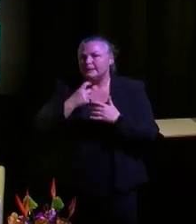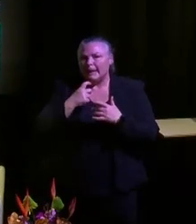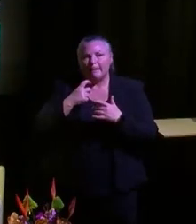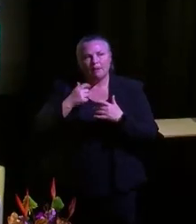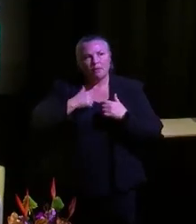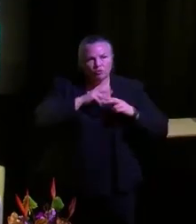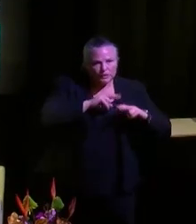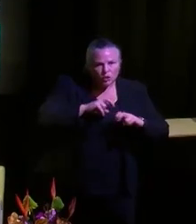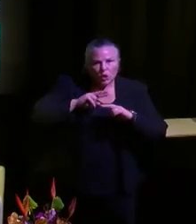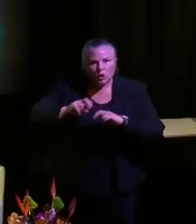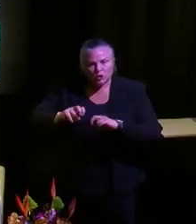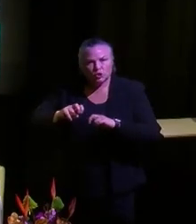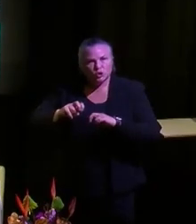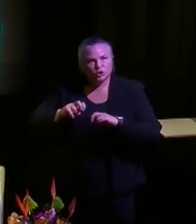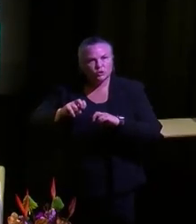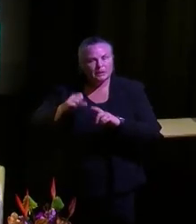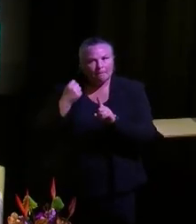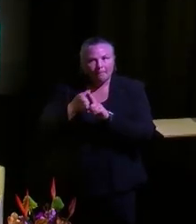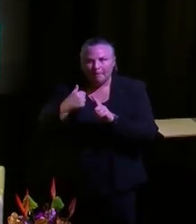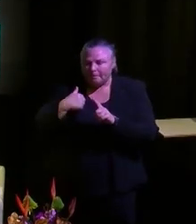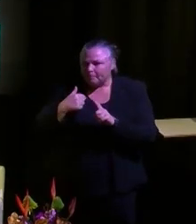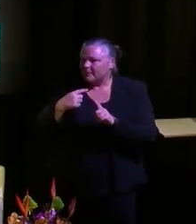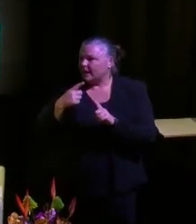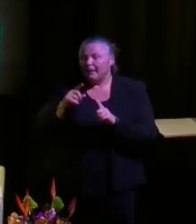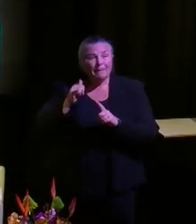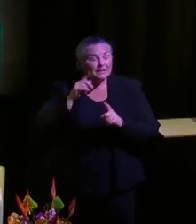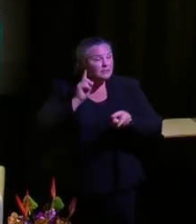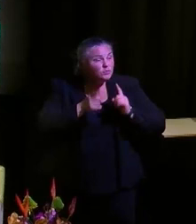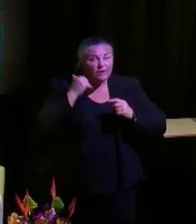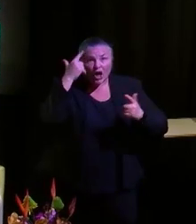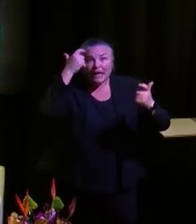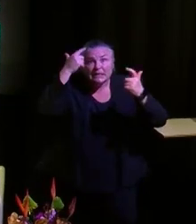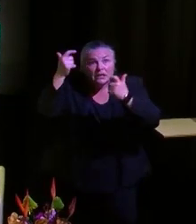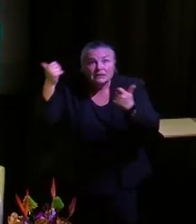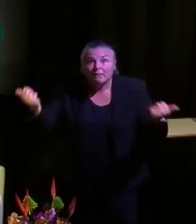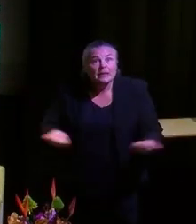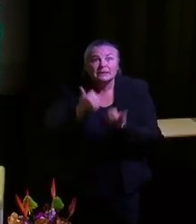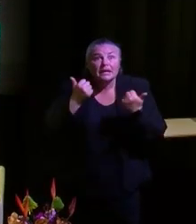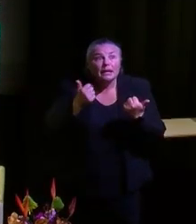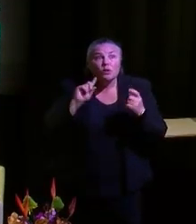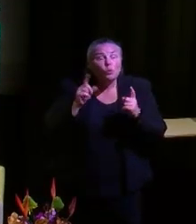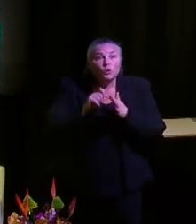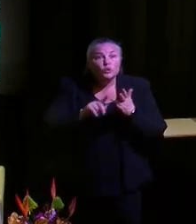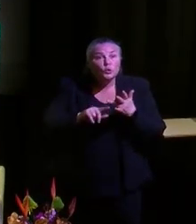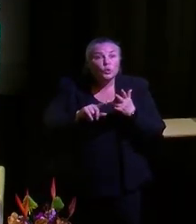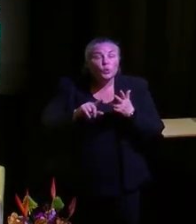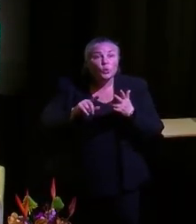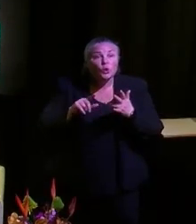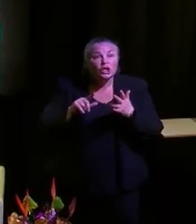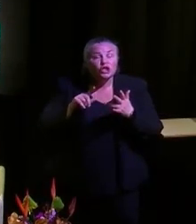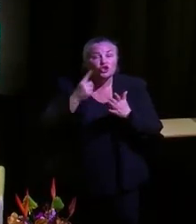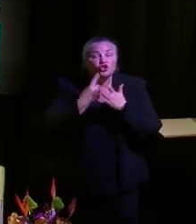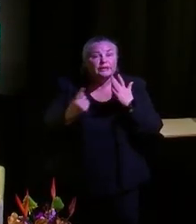has a conversation with you too. And even though you might have all these ideas what you want to do, it just takes over as well and